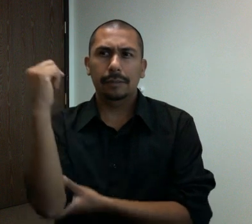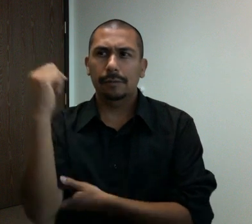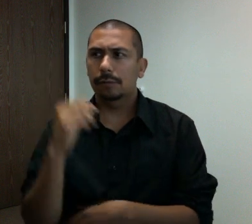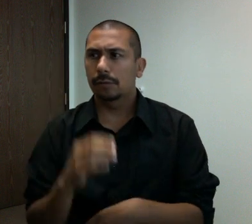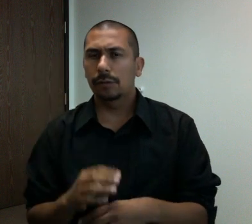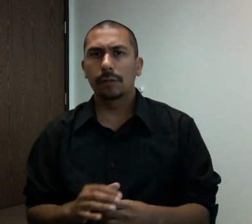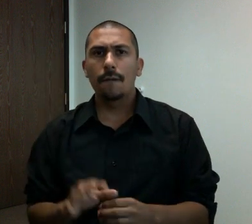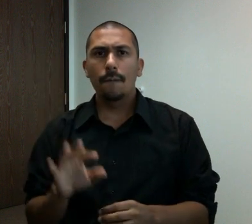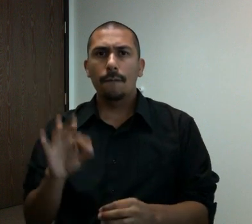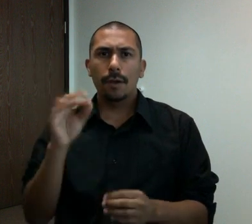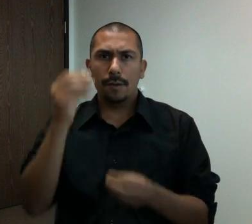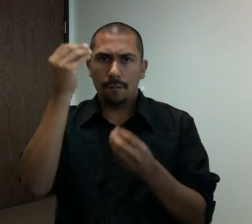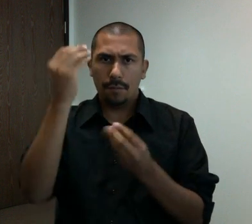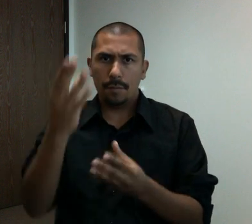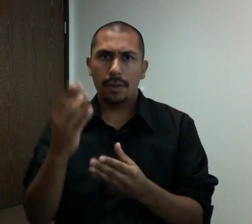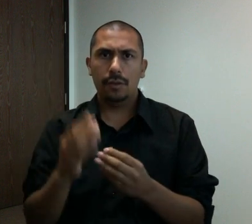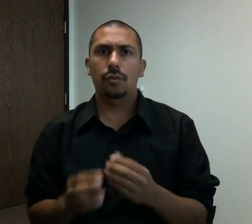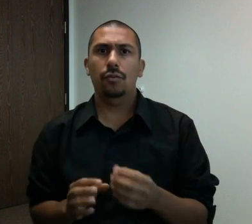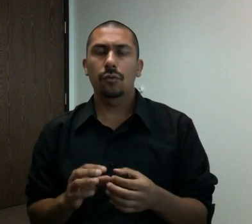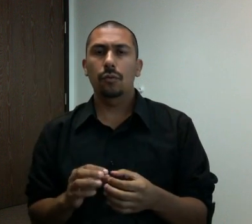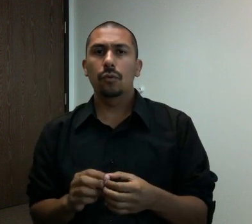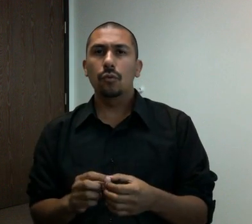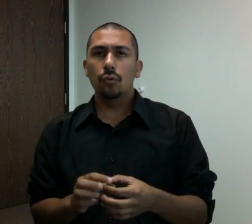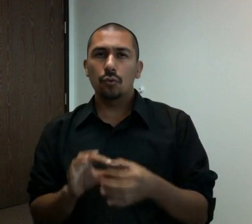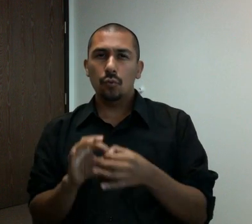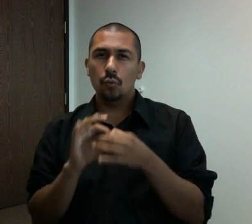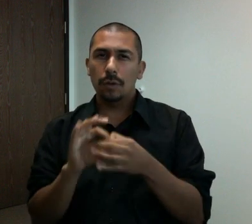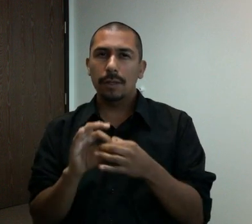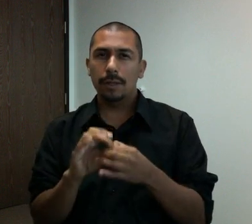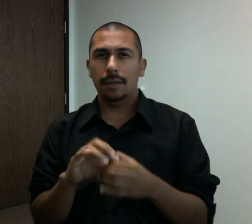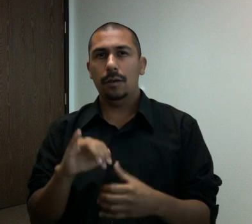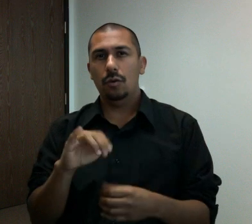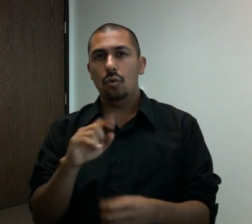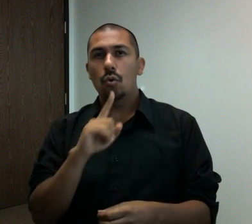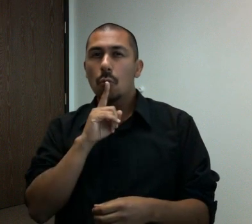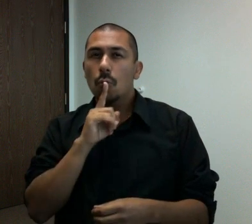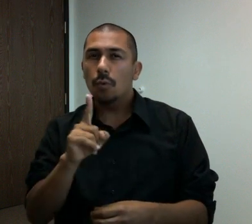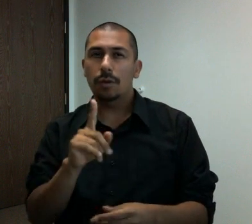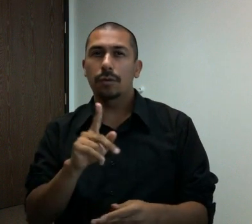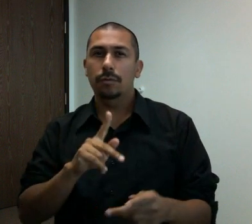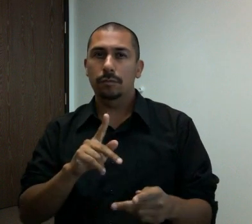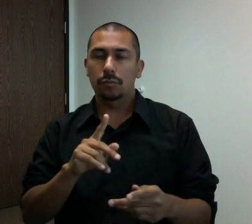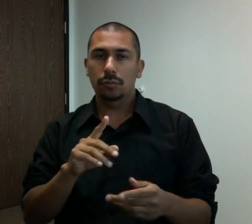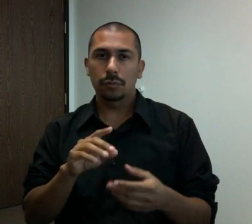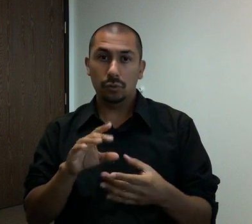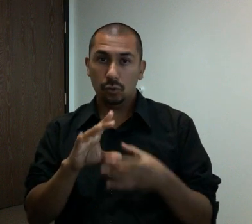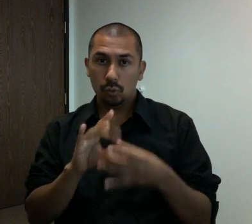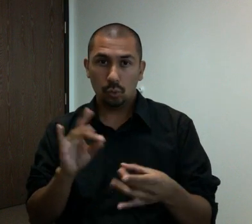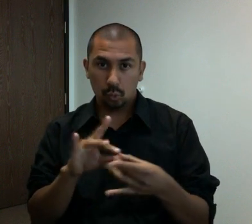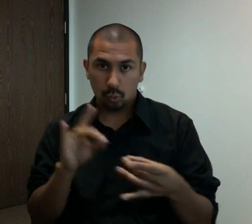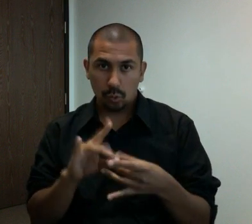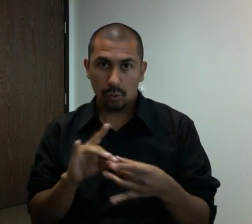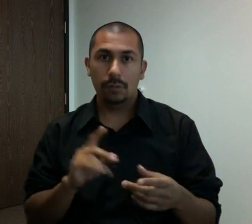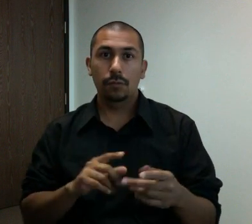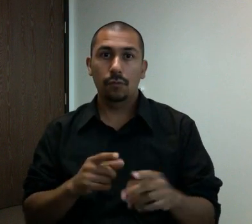in their books, that they are real issues that people are writing about, other than textbook authors. So